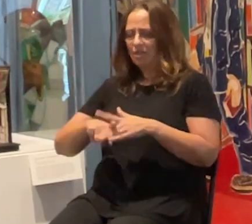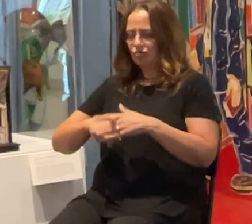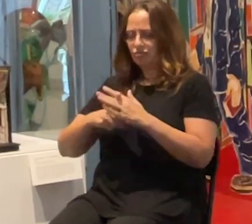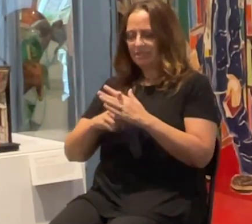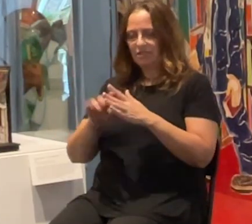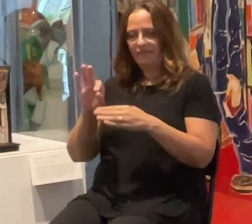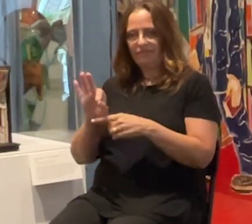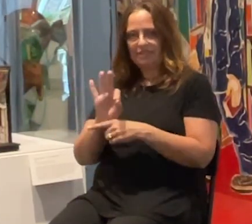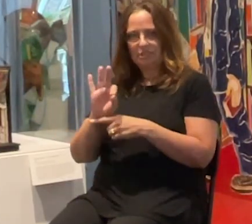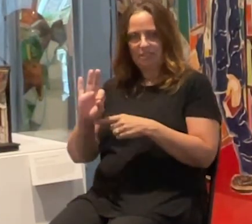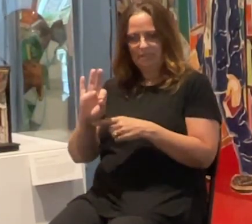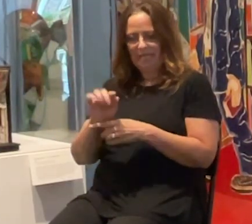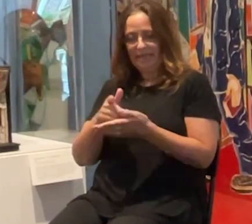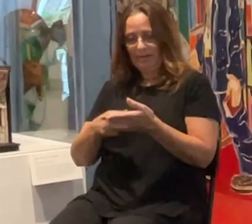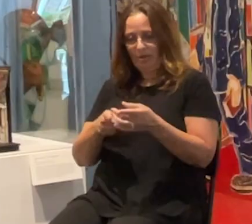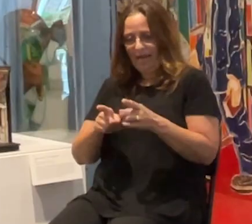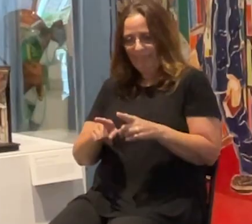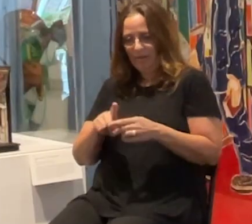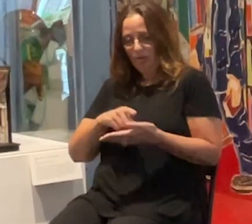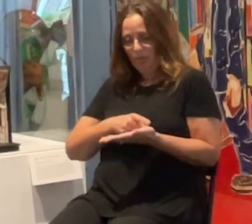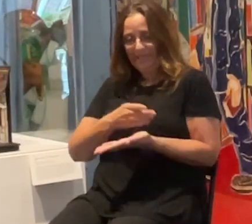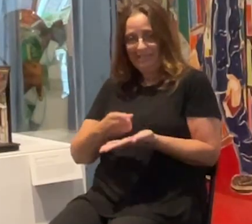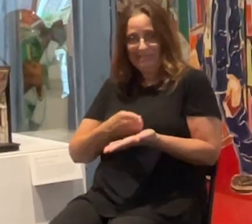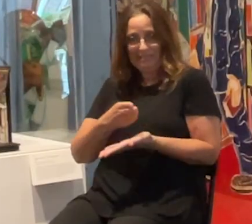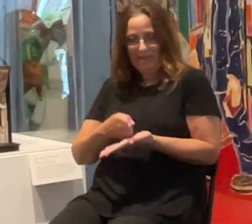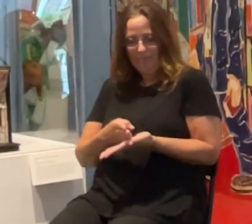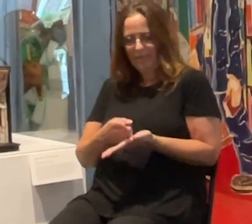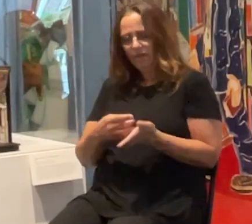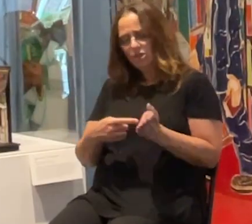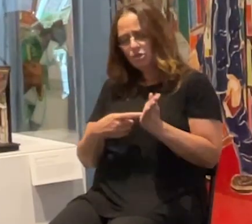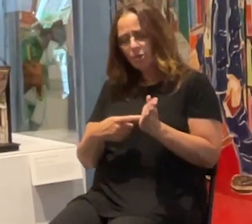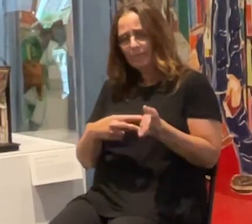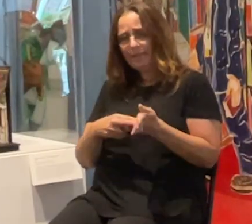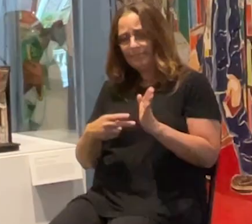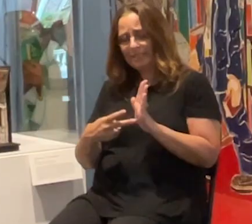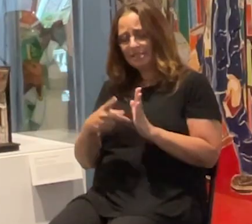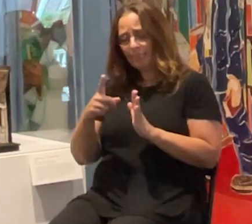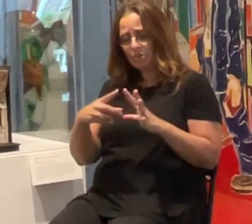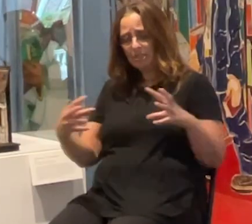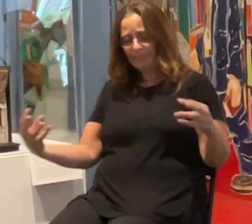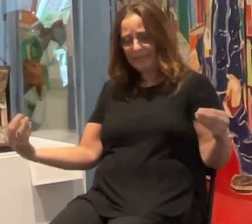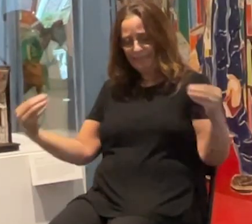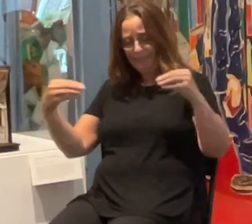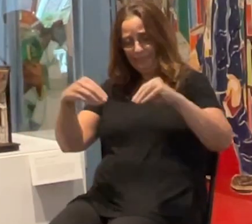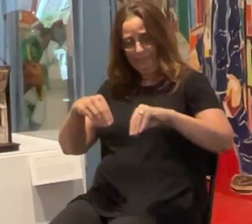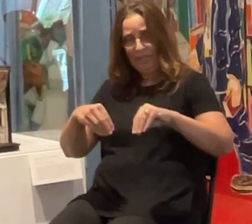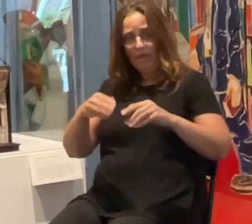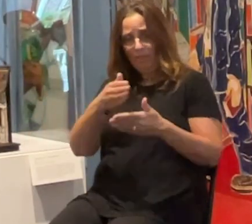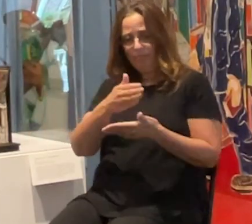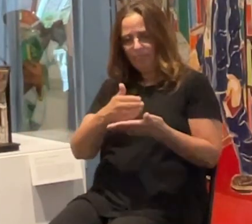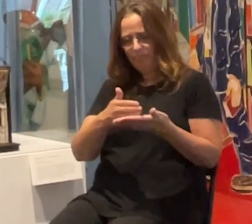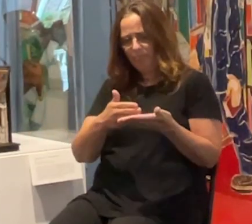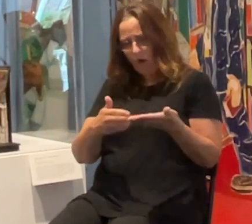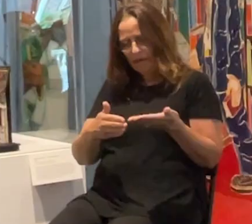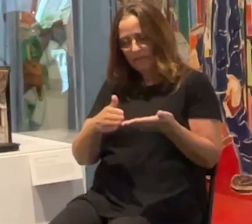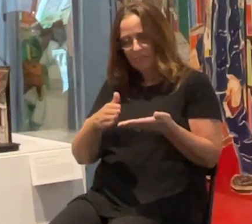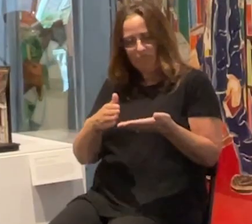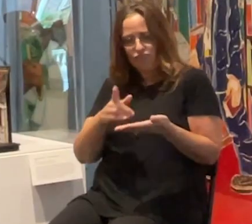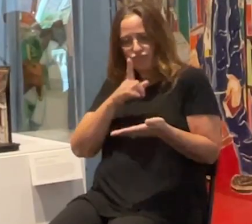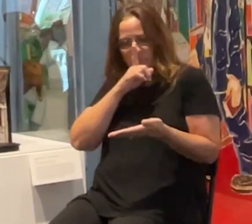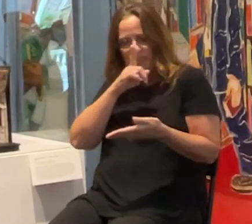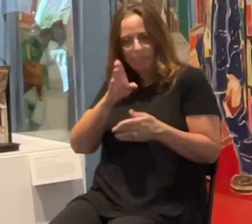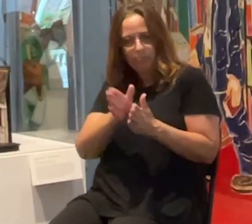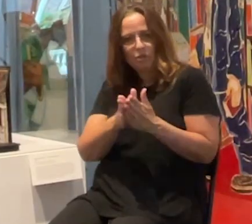that was taken out of it, because it was really intended as this kind of hybrid thing to be part functional bookstore. And